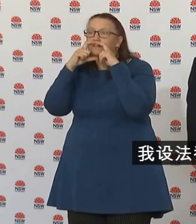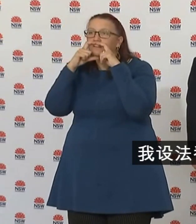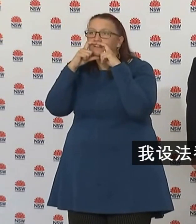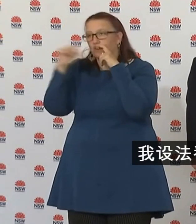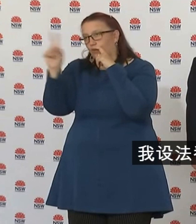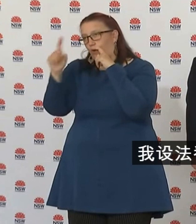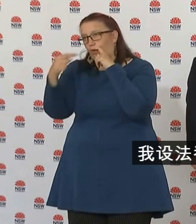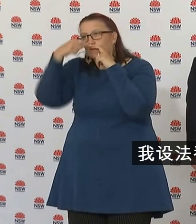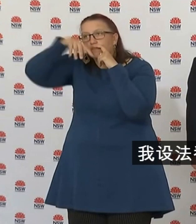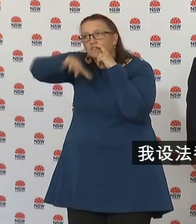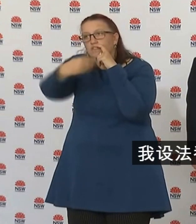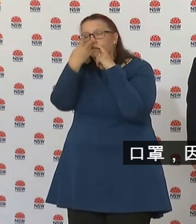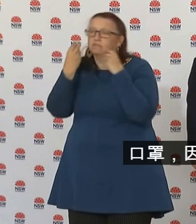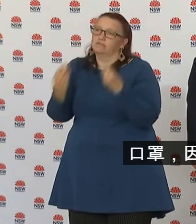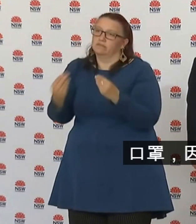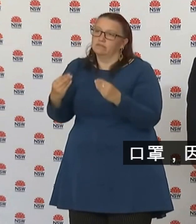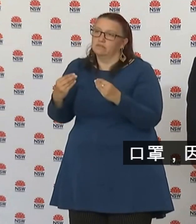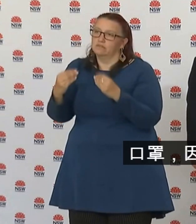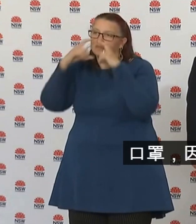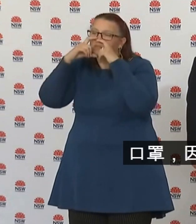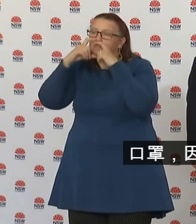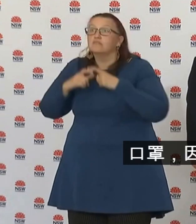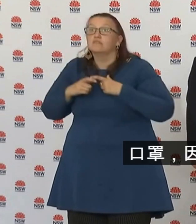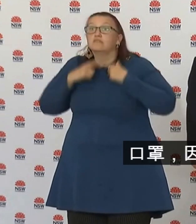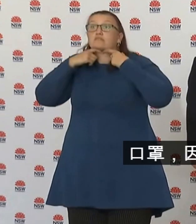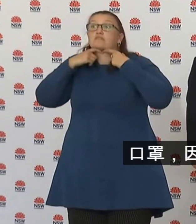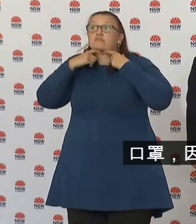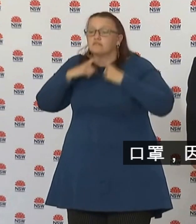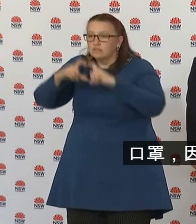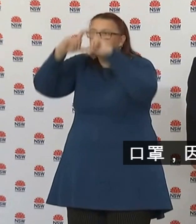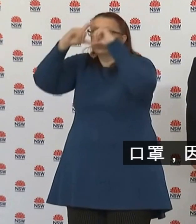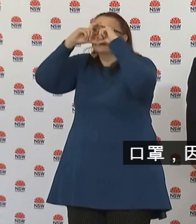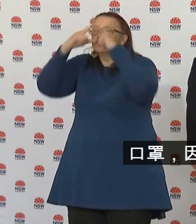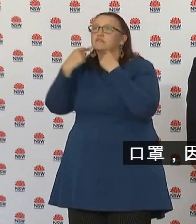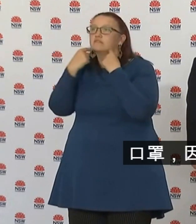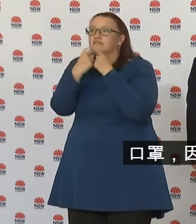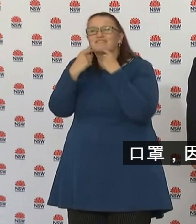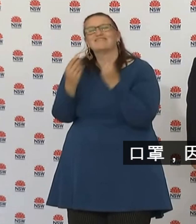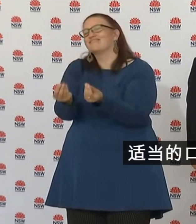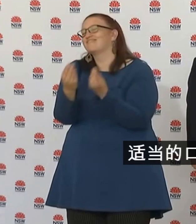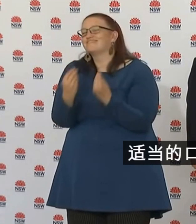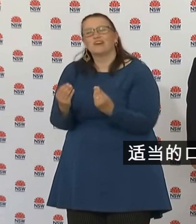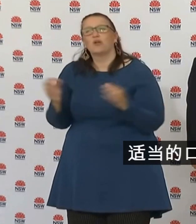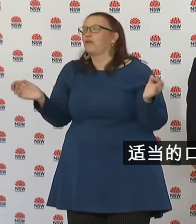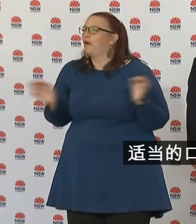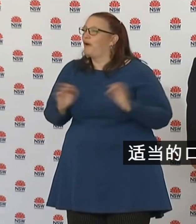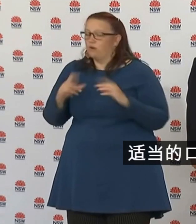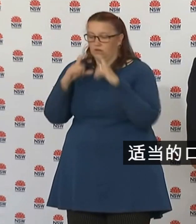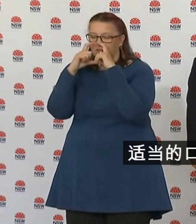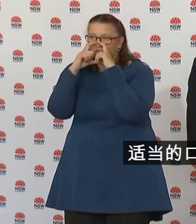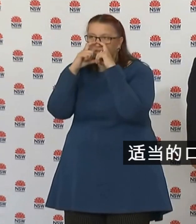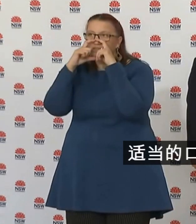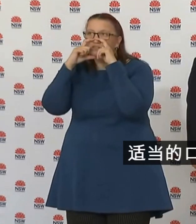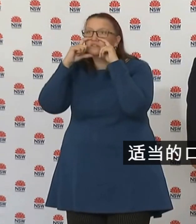chins that I've managed to see with masks, and so it is important that people wear and fit masks